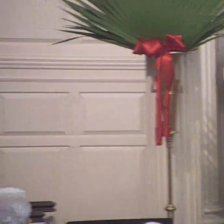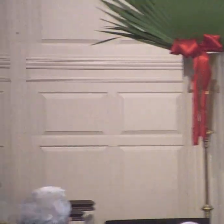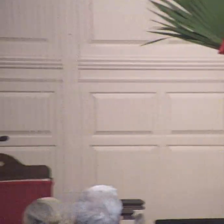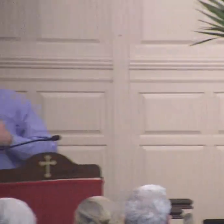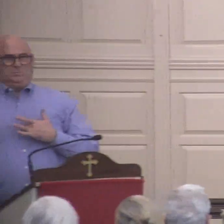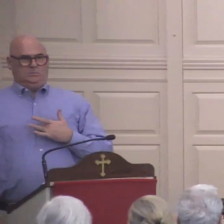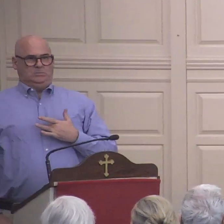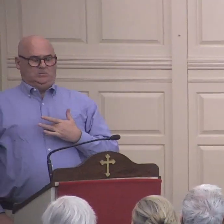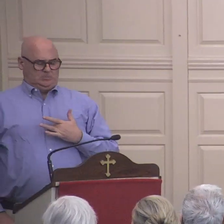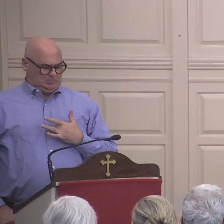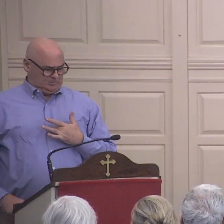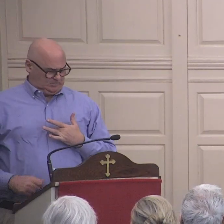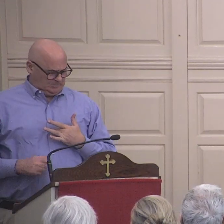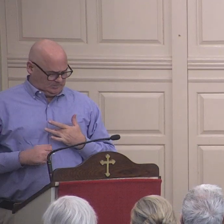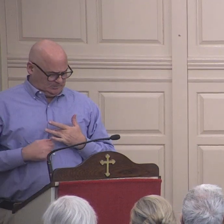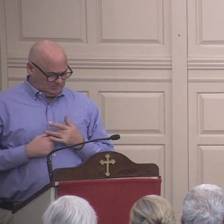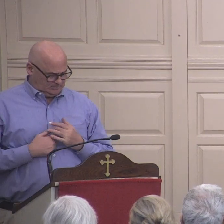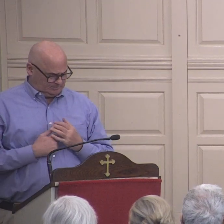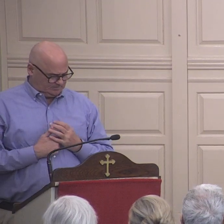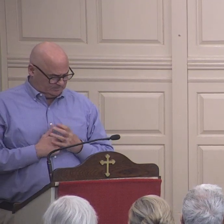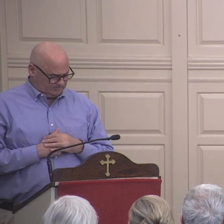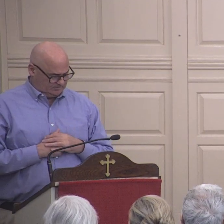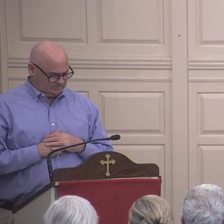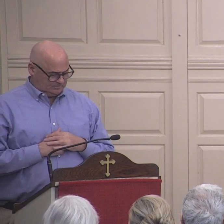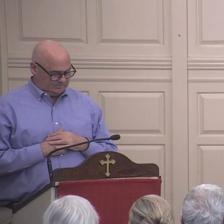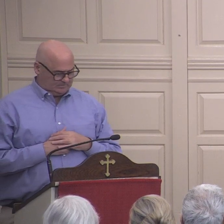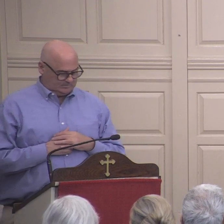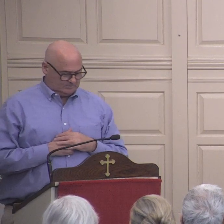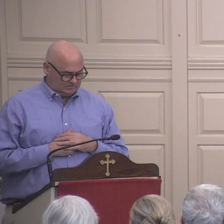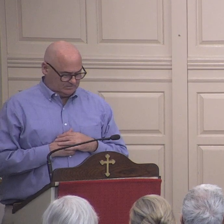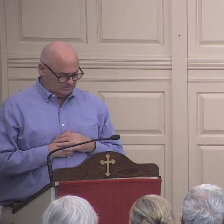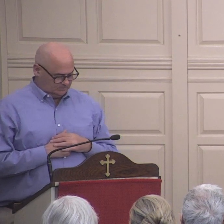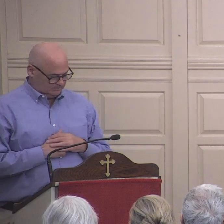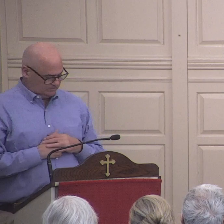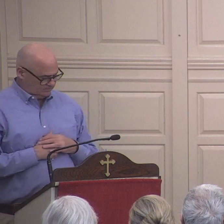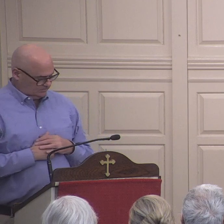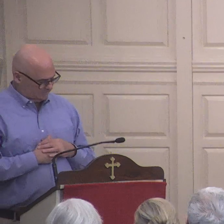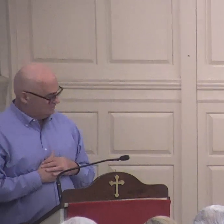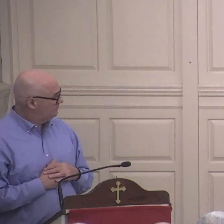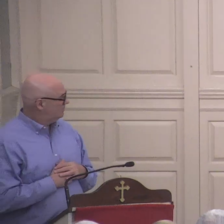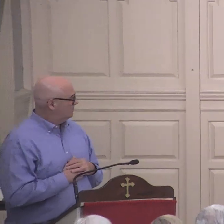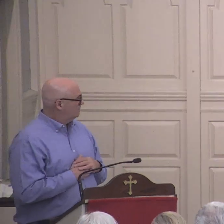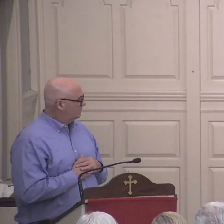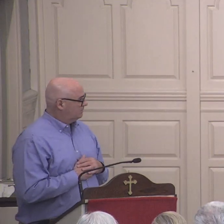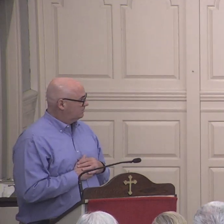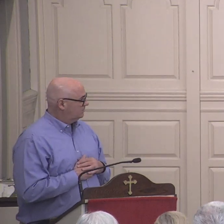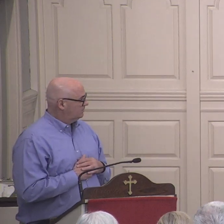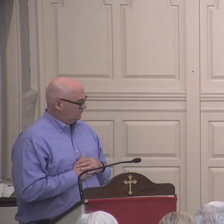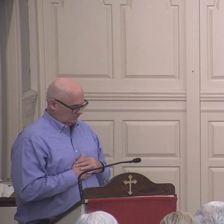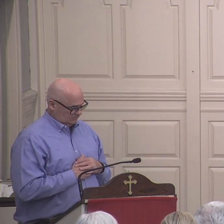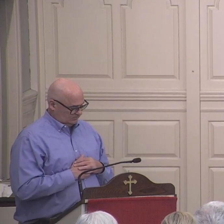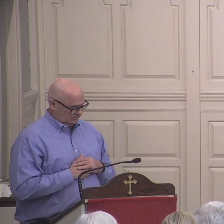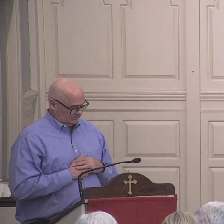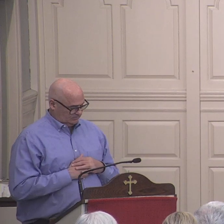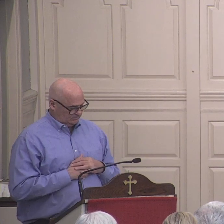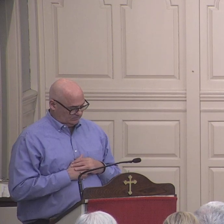They began to be distressed and to say to him, one by